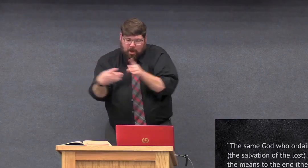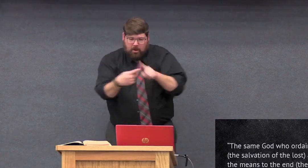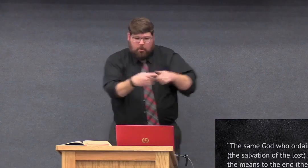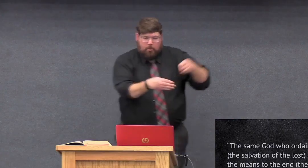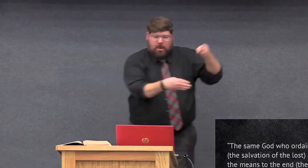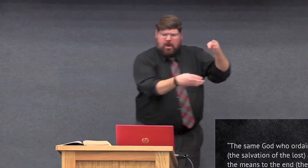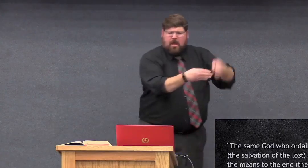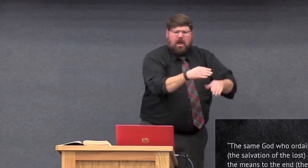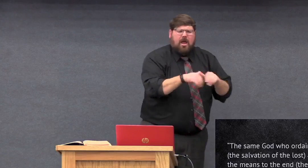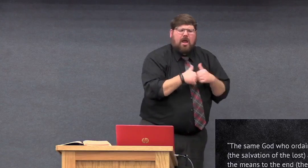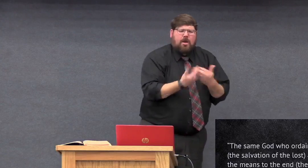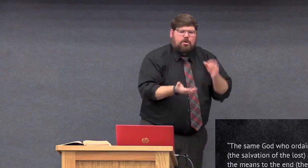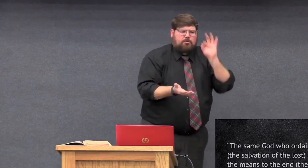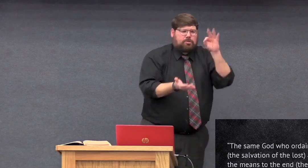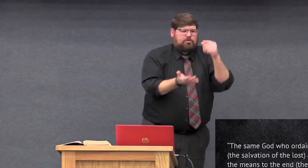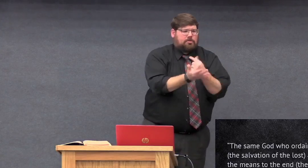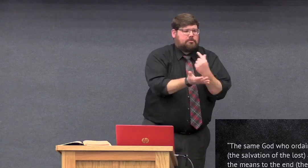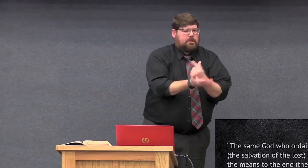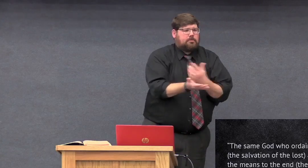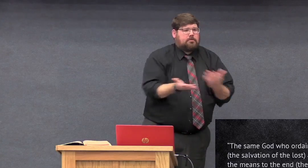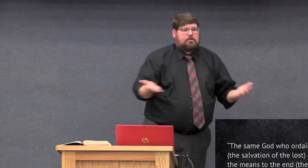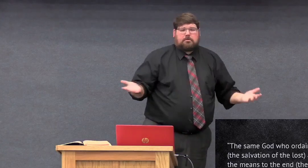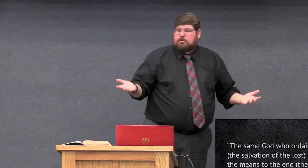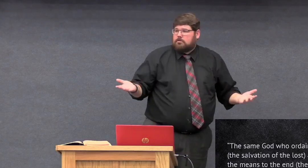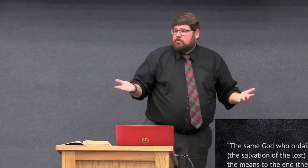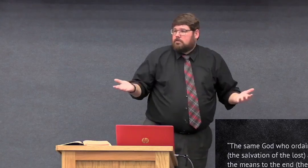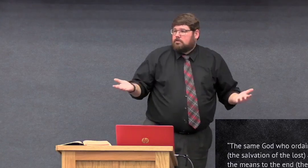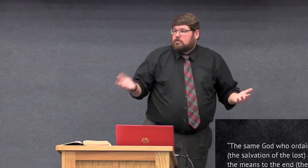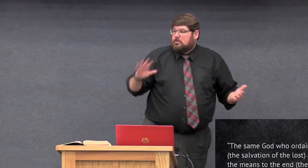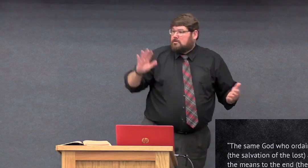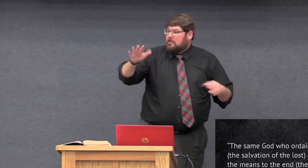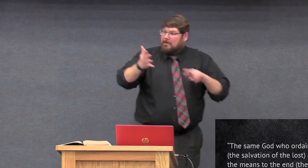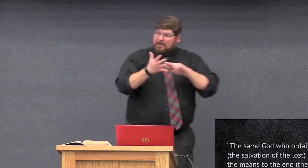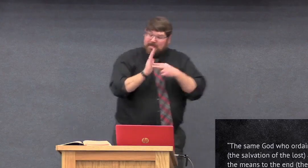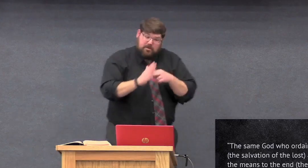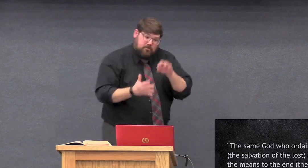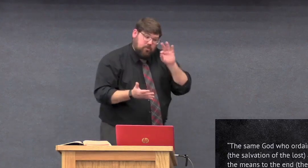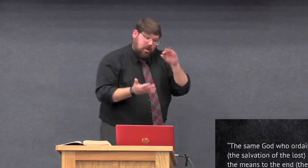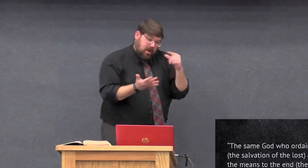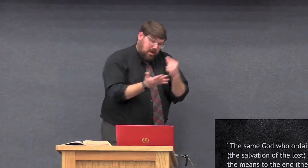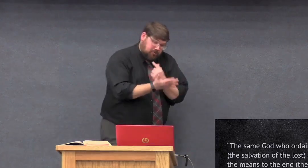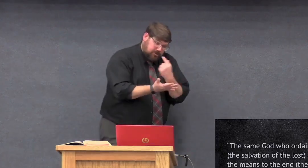also ordains the means to the end. So in other words, the preaching of the gospel.